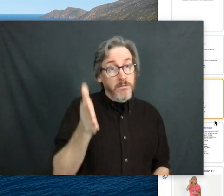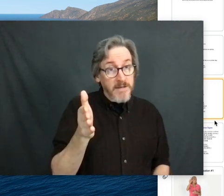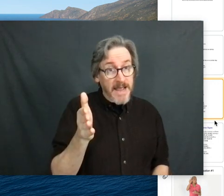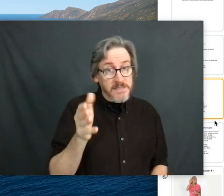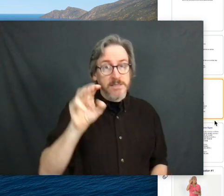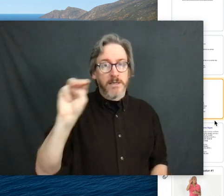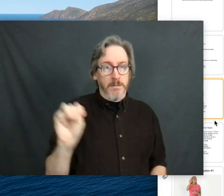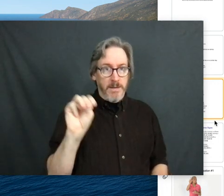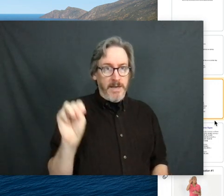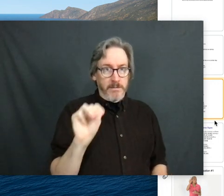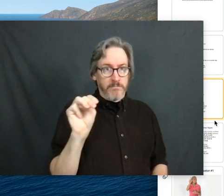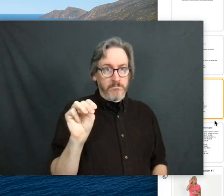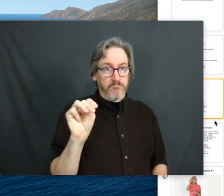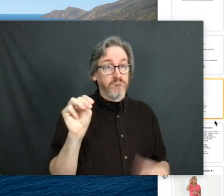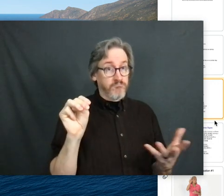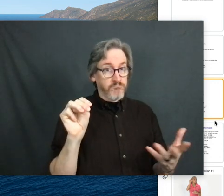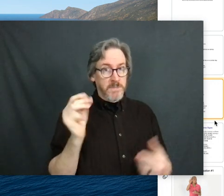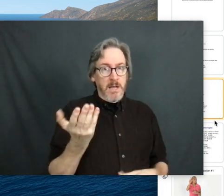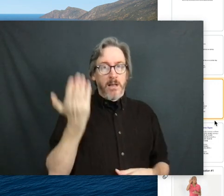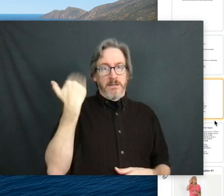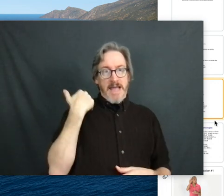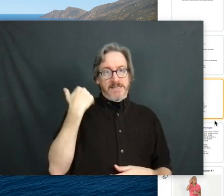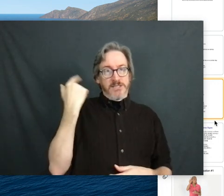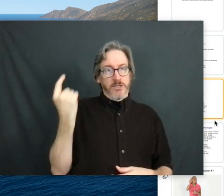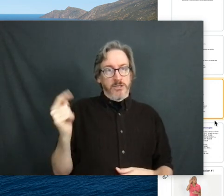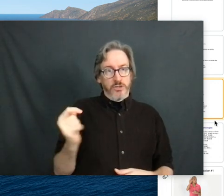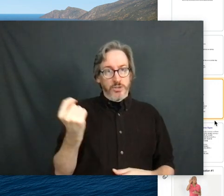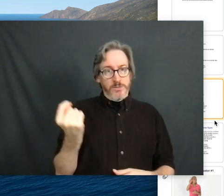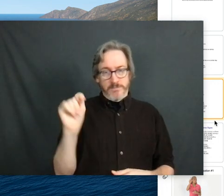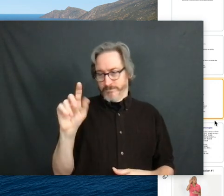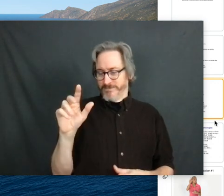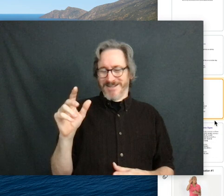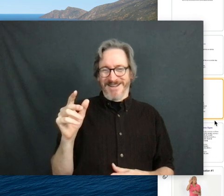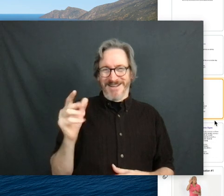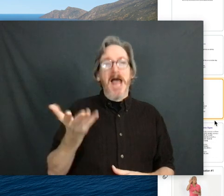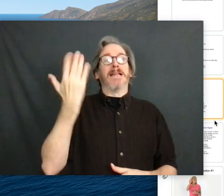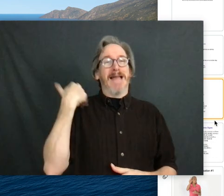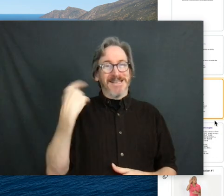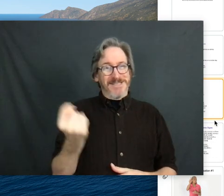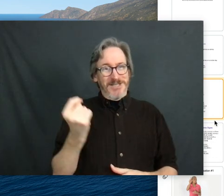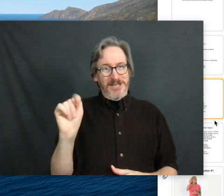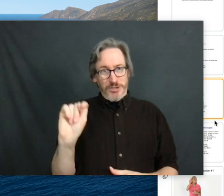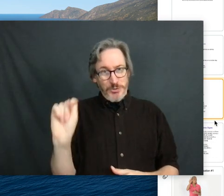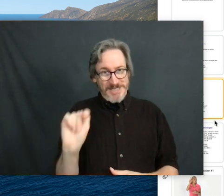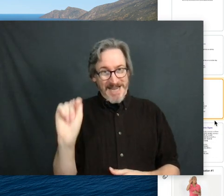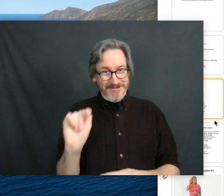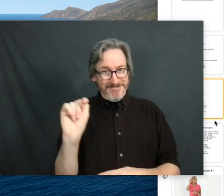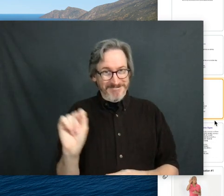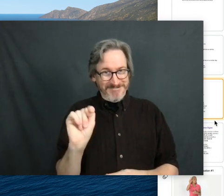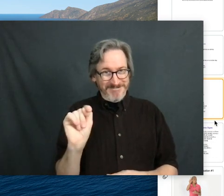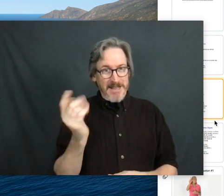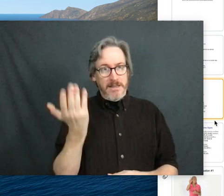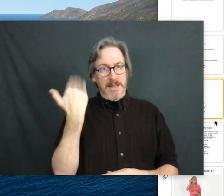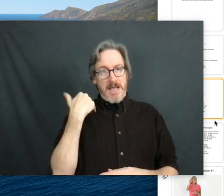or next Monday, last Tuesday, last